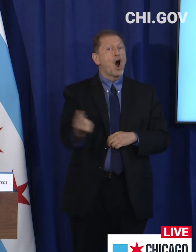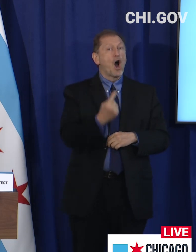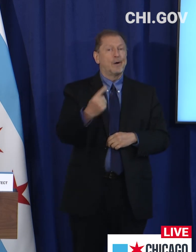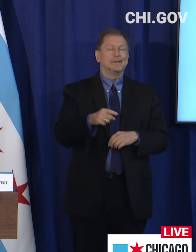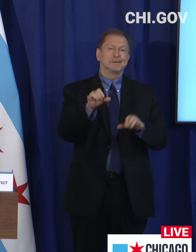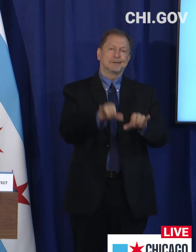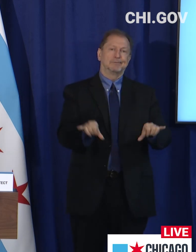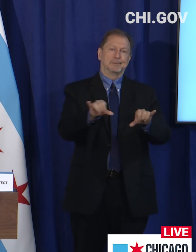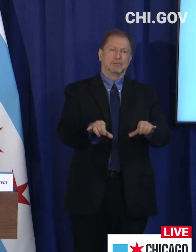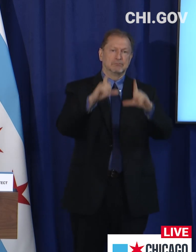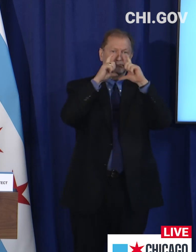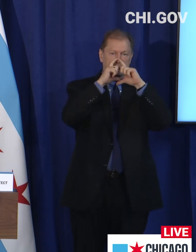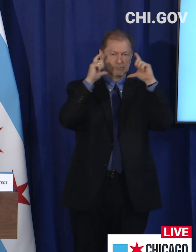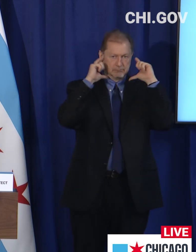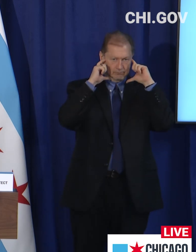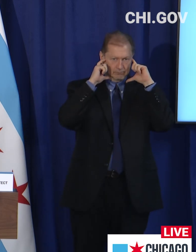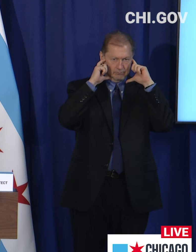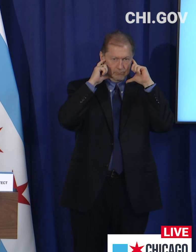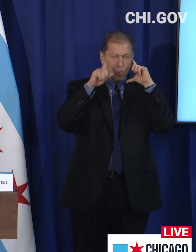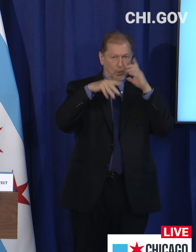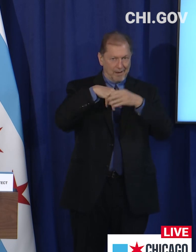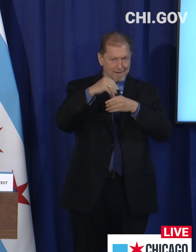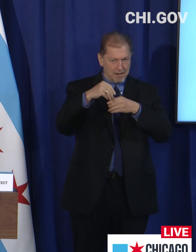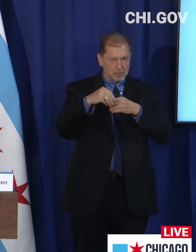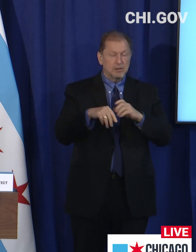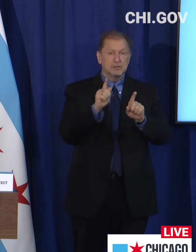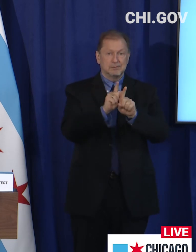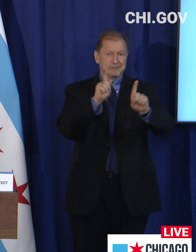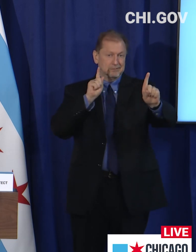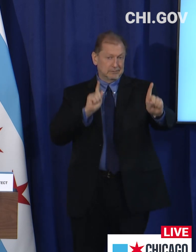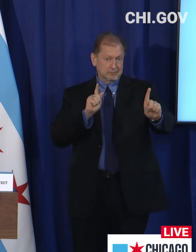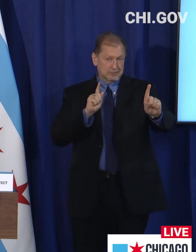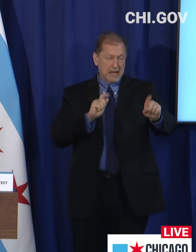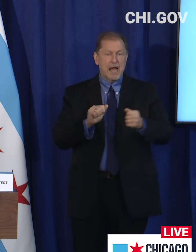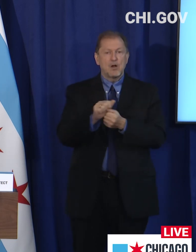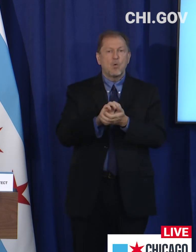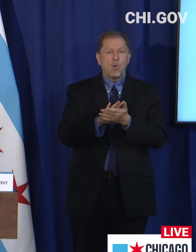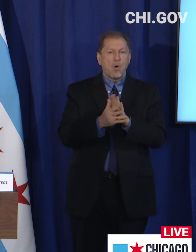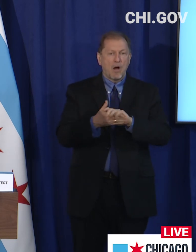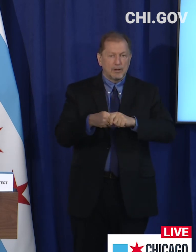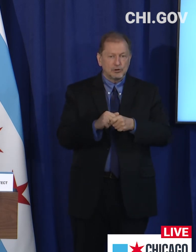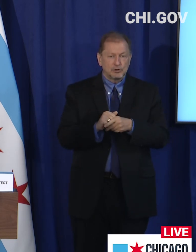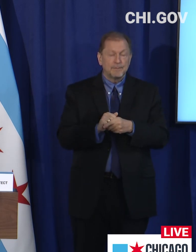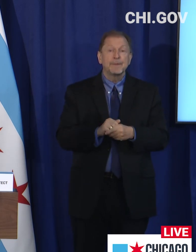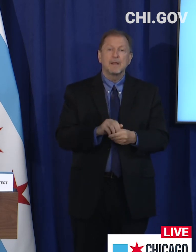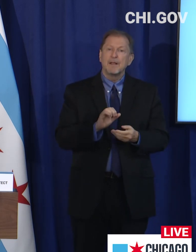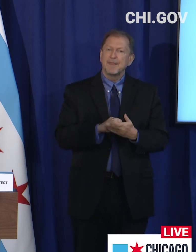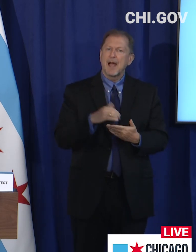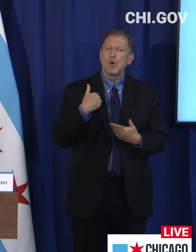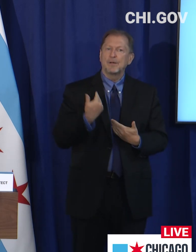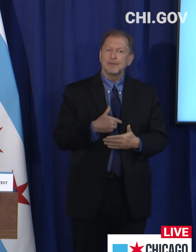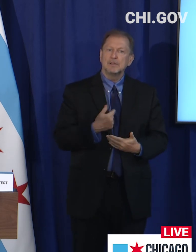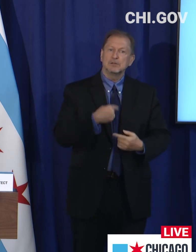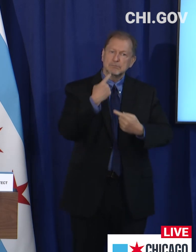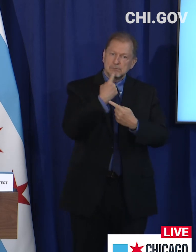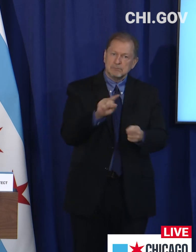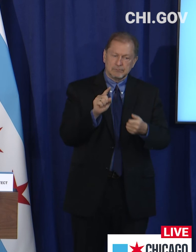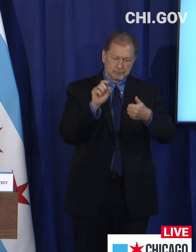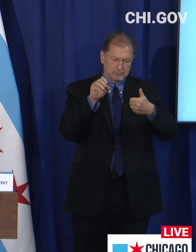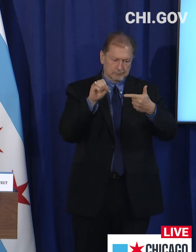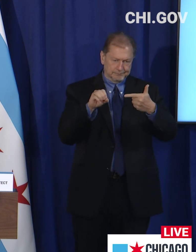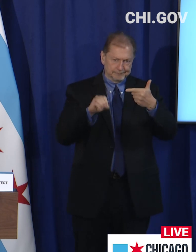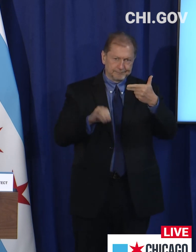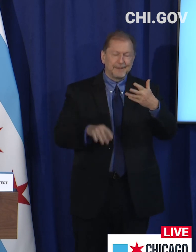home. And of course, social distancing and washing your hands regularly. These are the things that we laid out as essential to